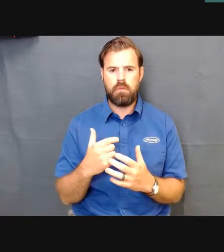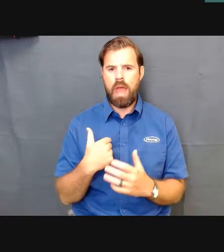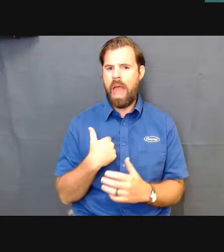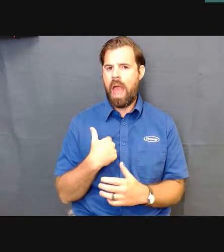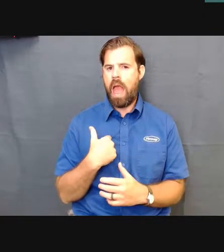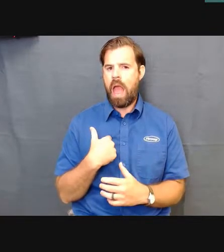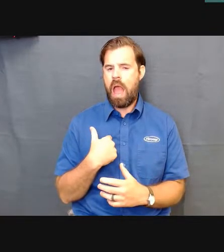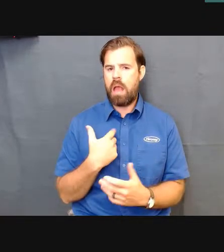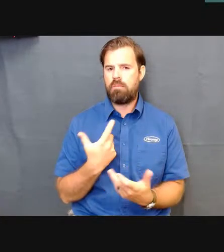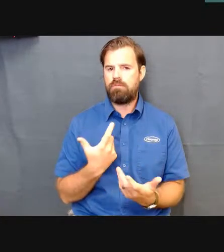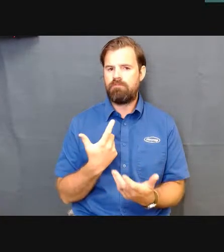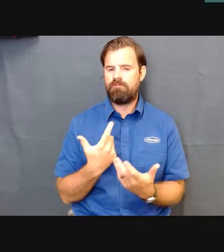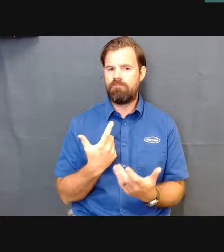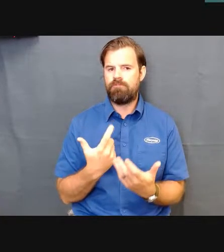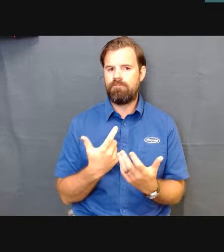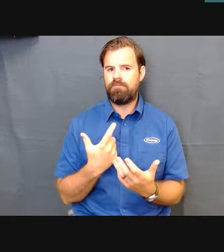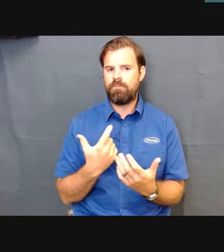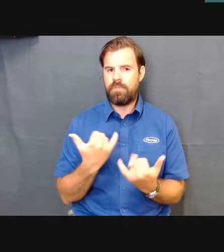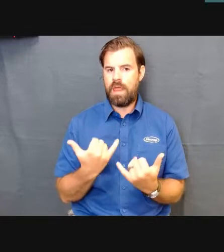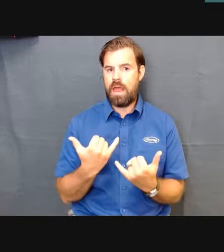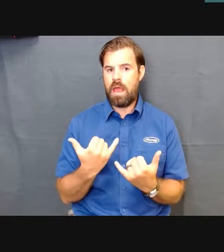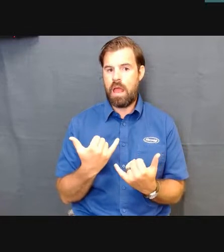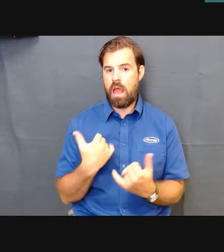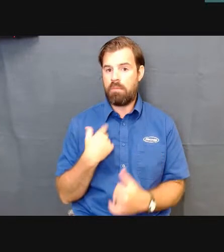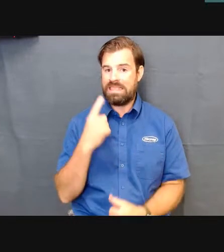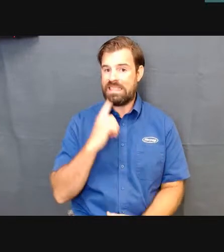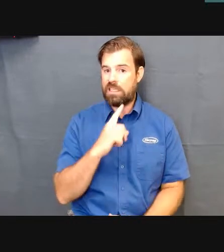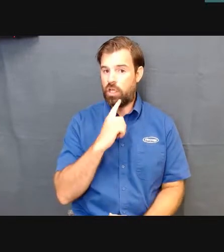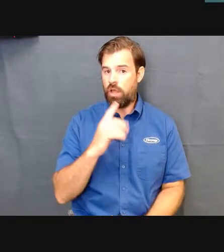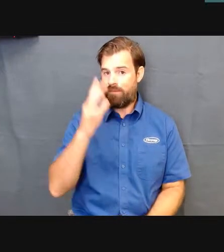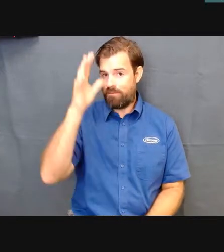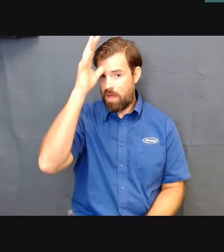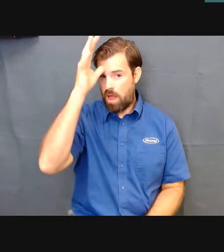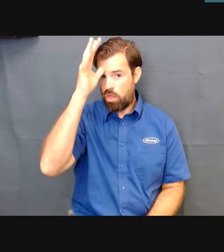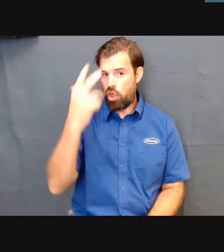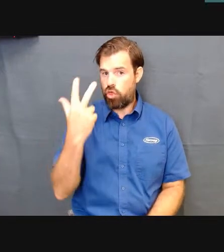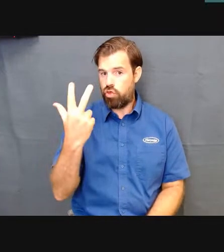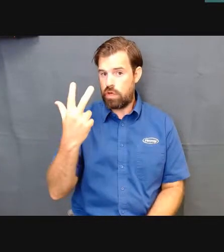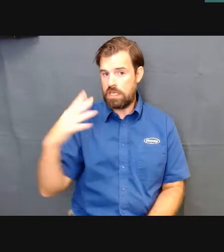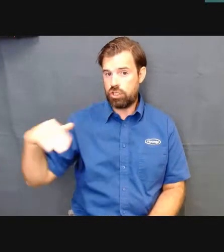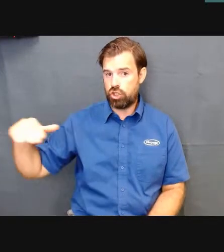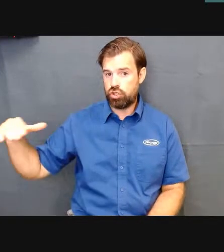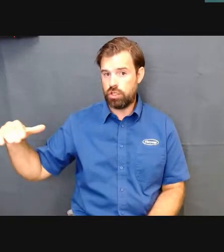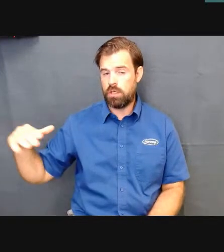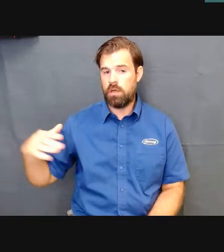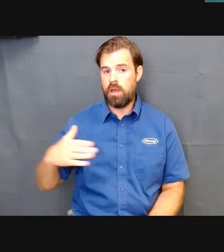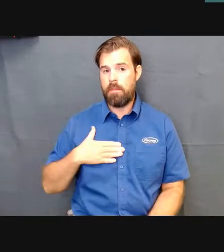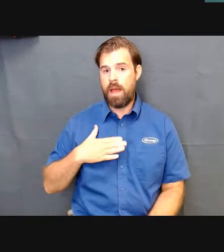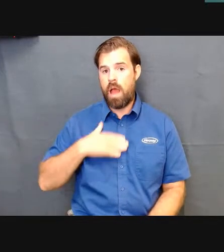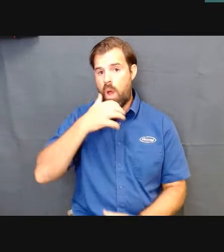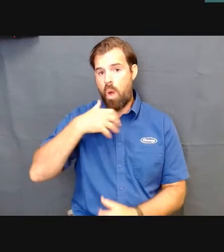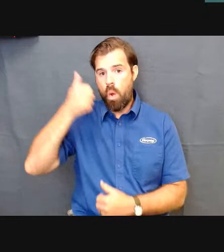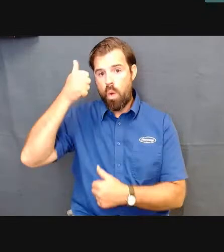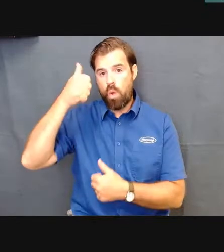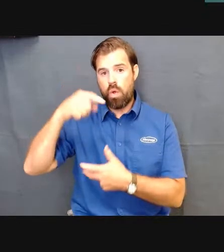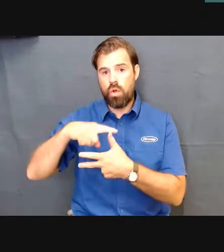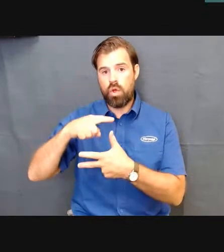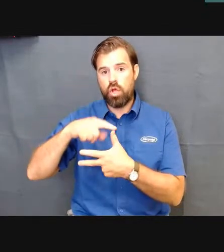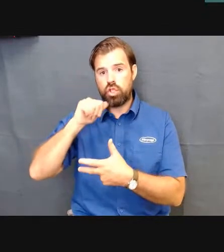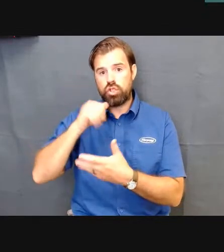I'm now a single father of 3 kids. My older daughter